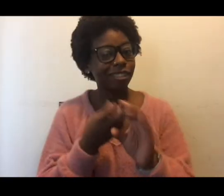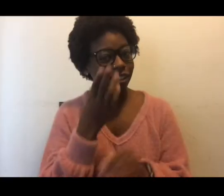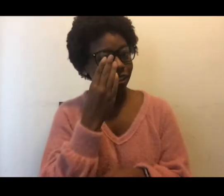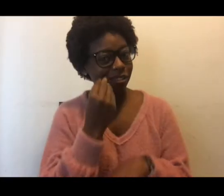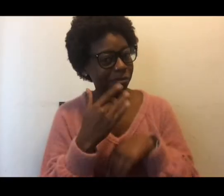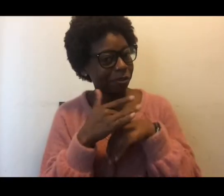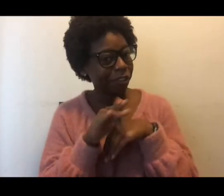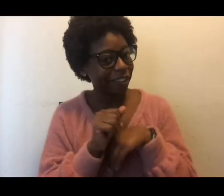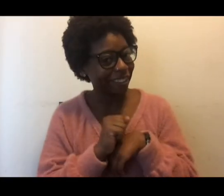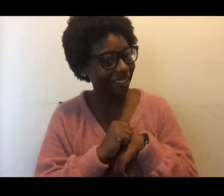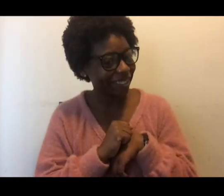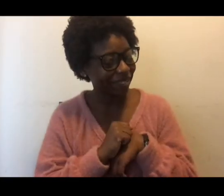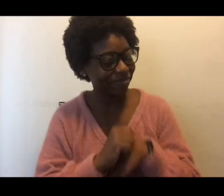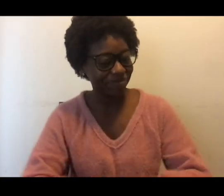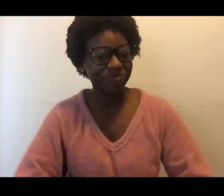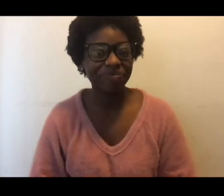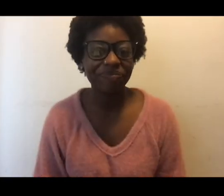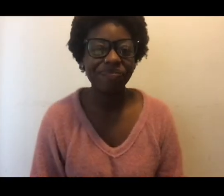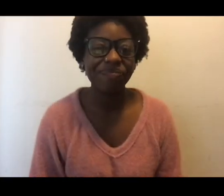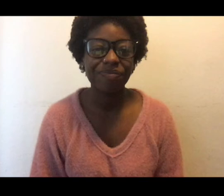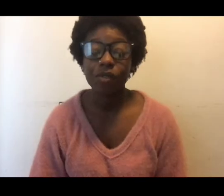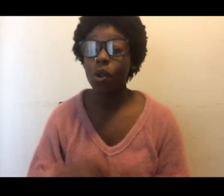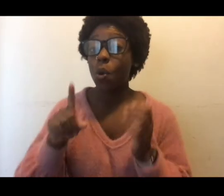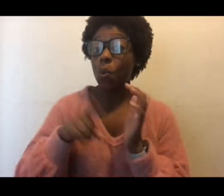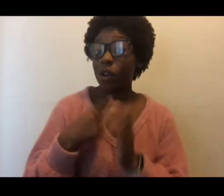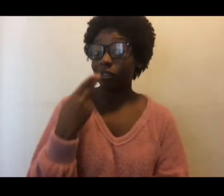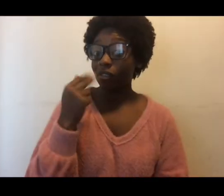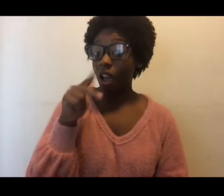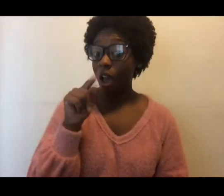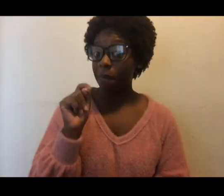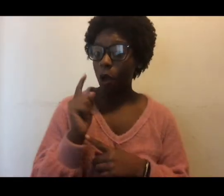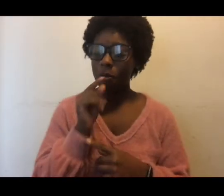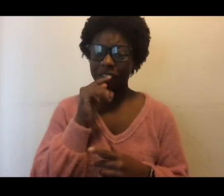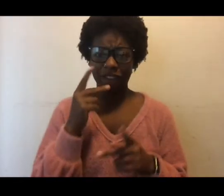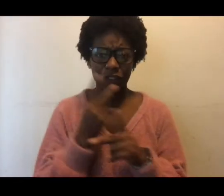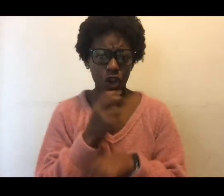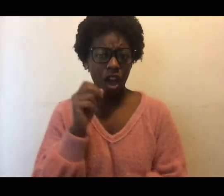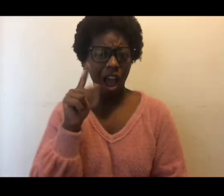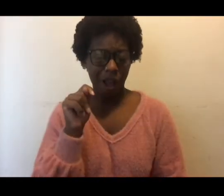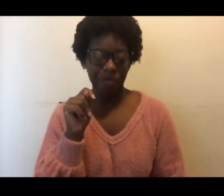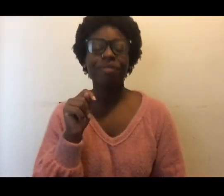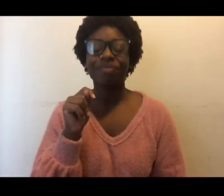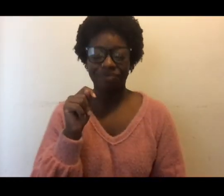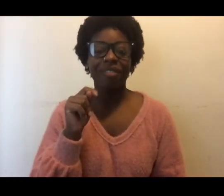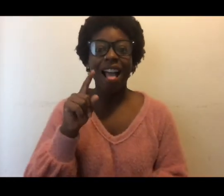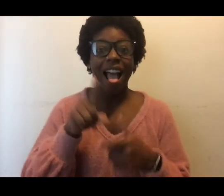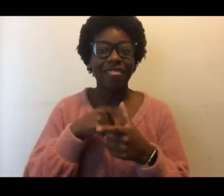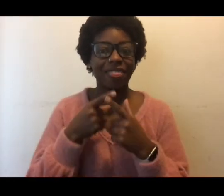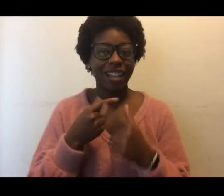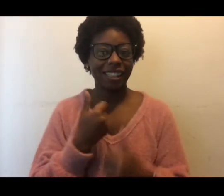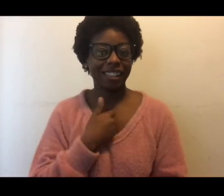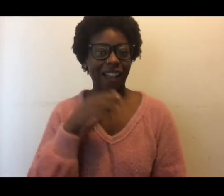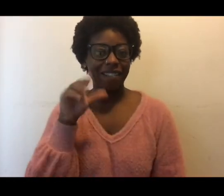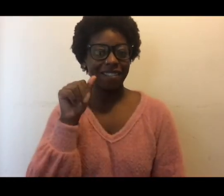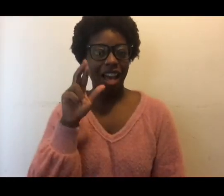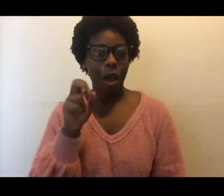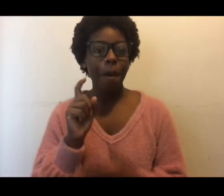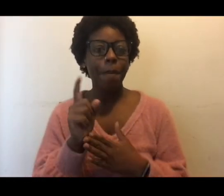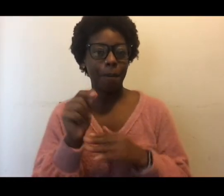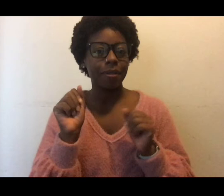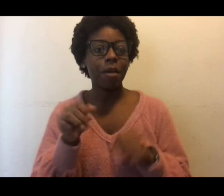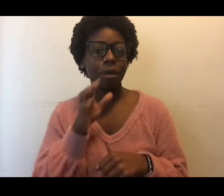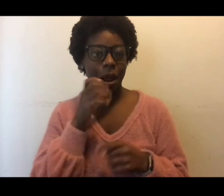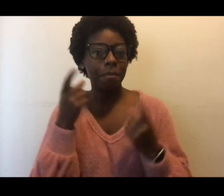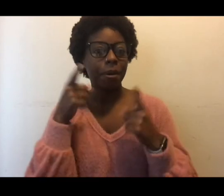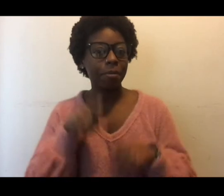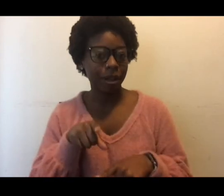a nap or going to bed early. Once the HALT moment is figured out, then a